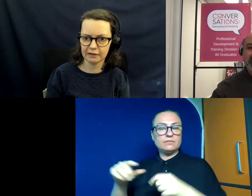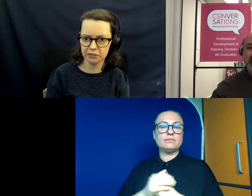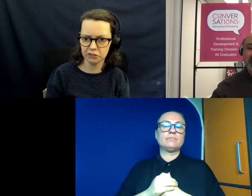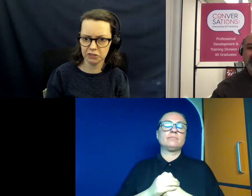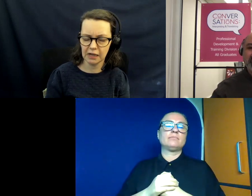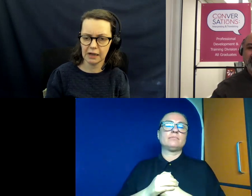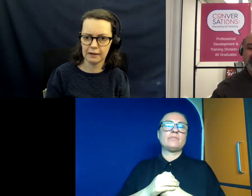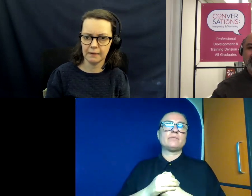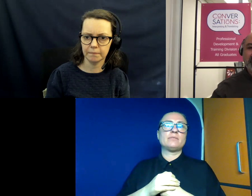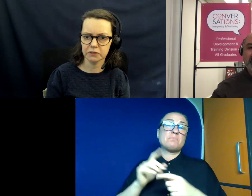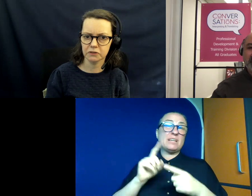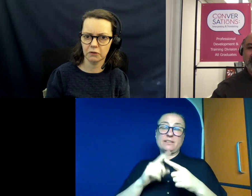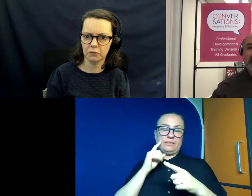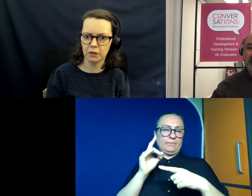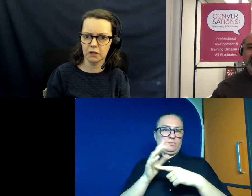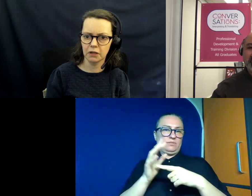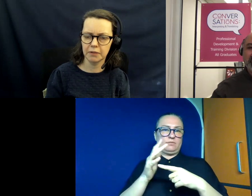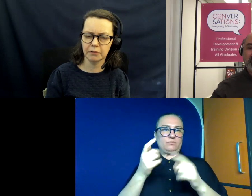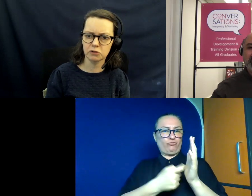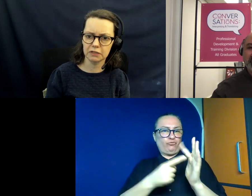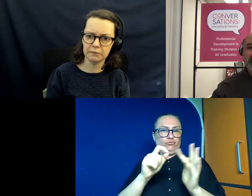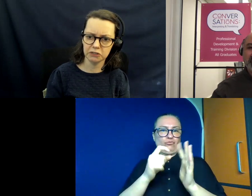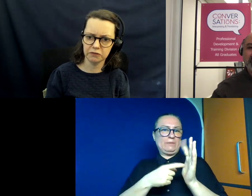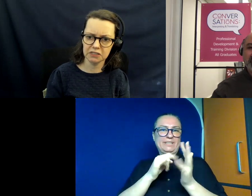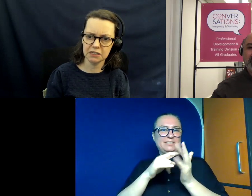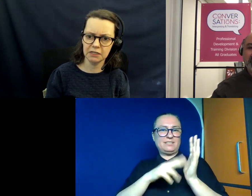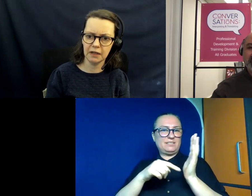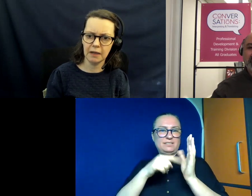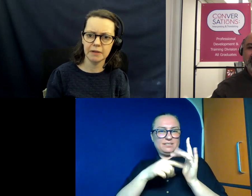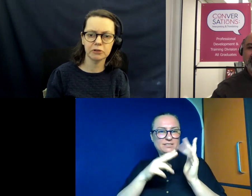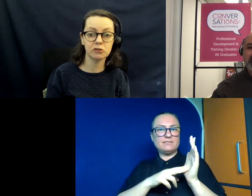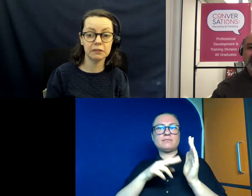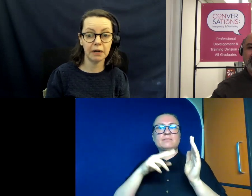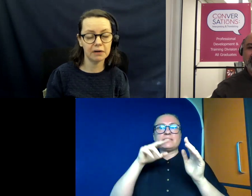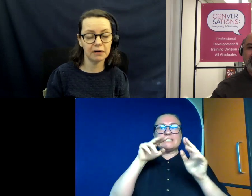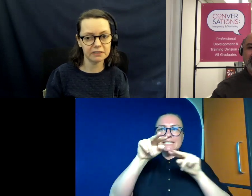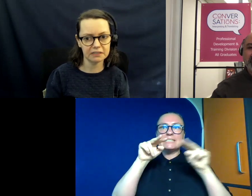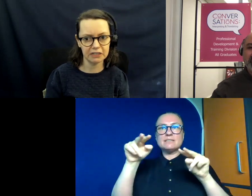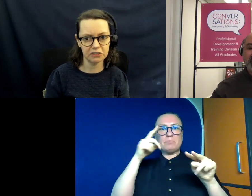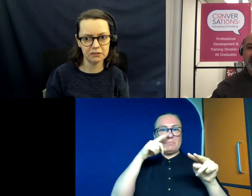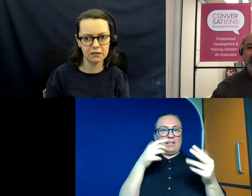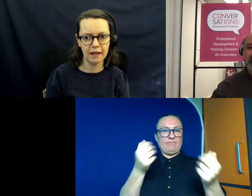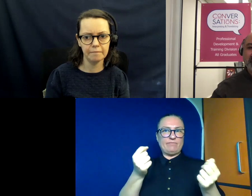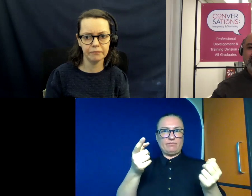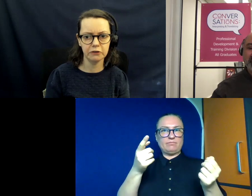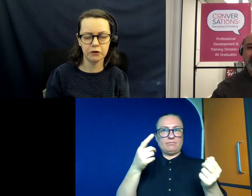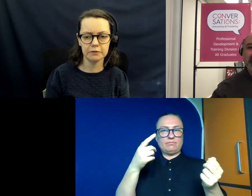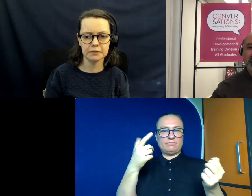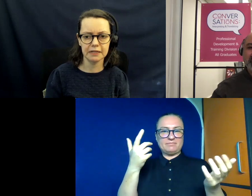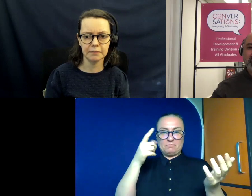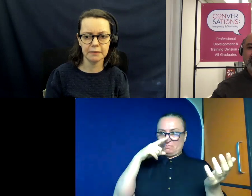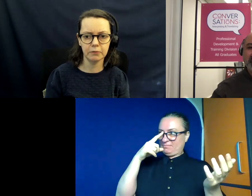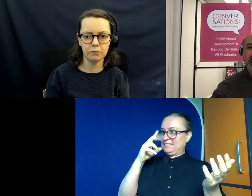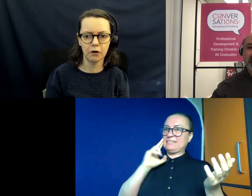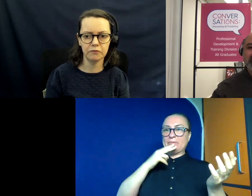Sign Language. So people are talking about diversity, people are talking about representation,